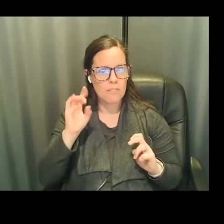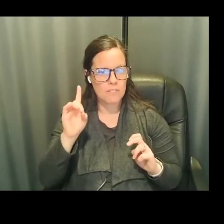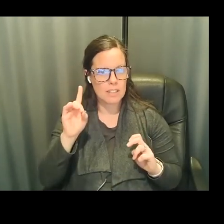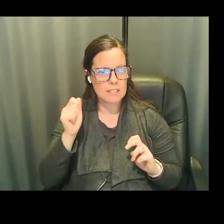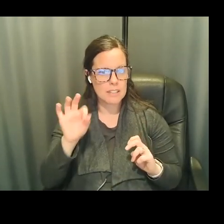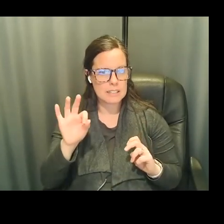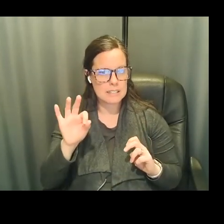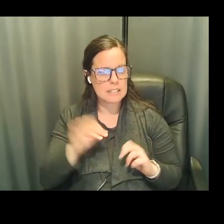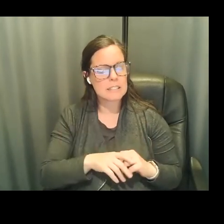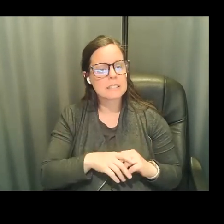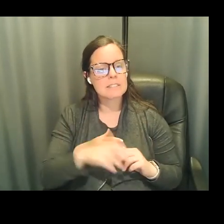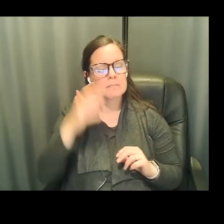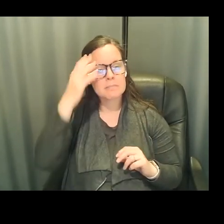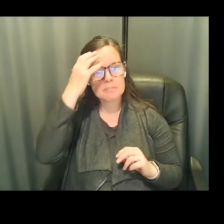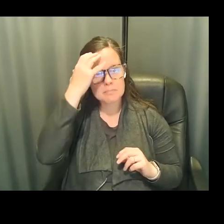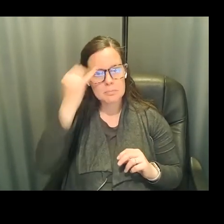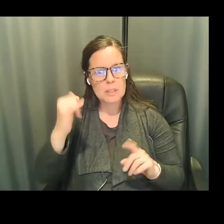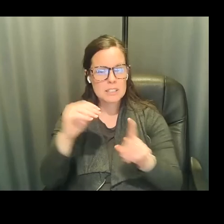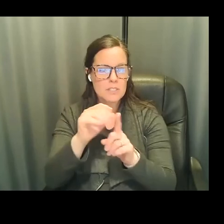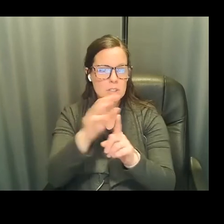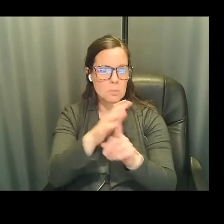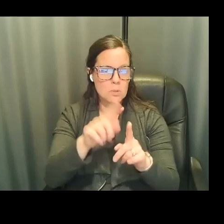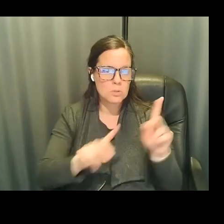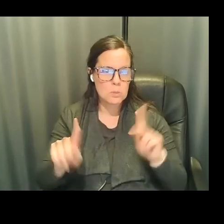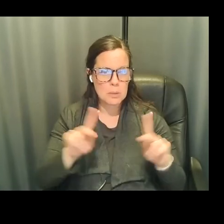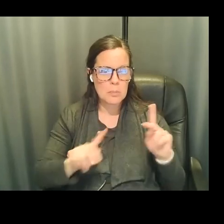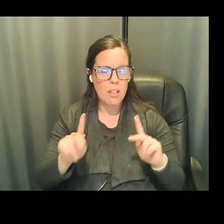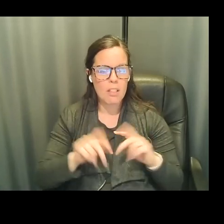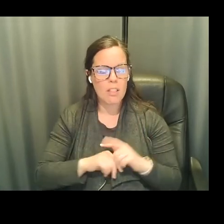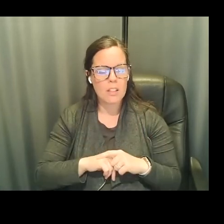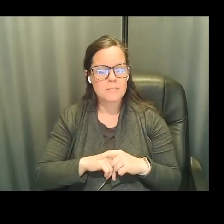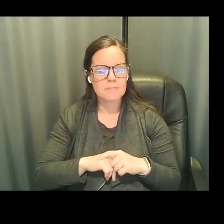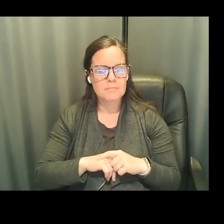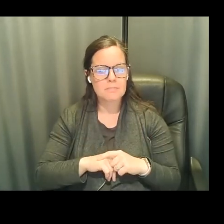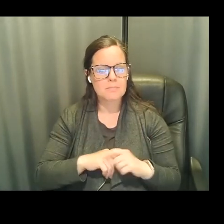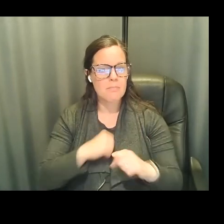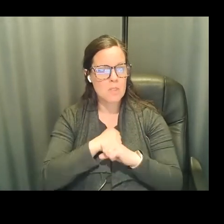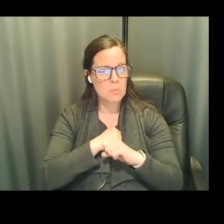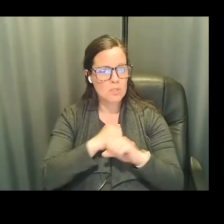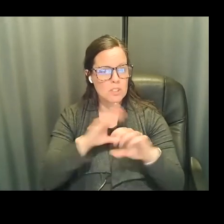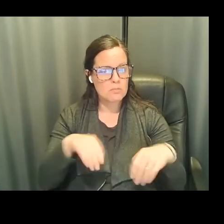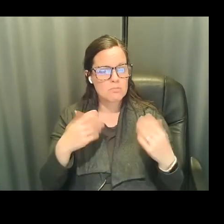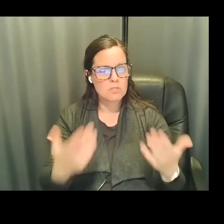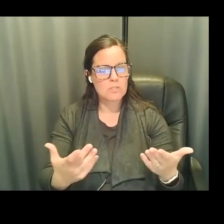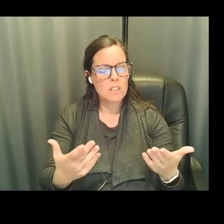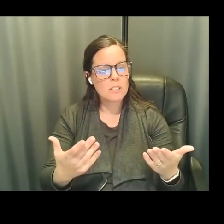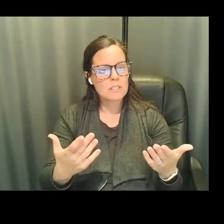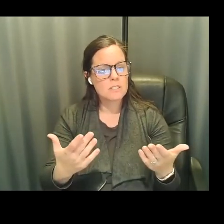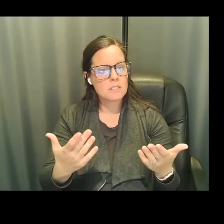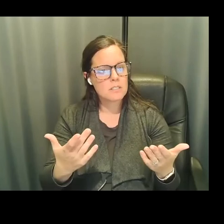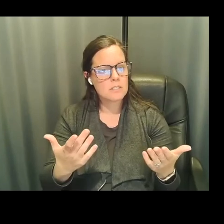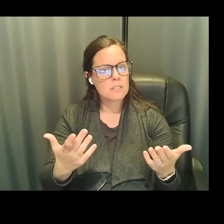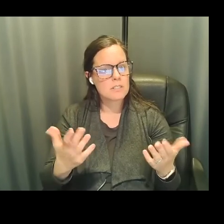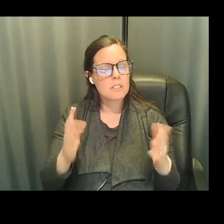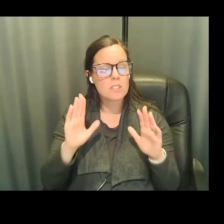COVID-19 because of the exposure to people, and the protection it offers, the vaccine offers, is